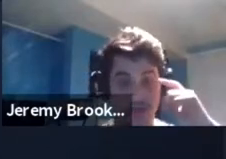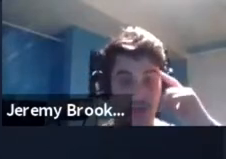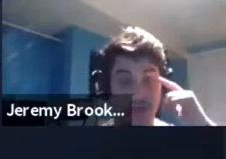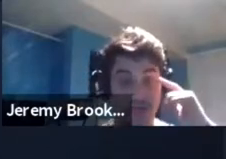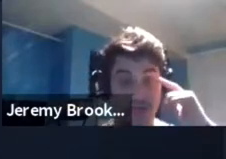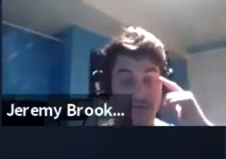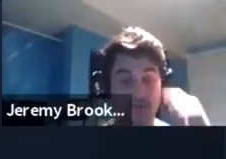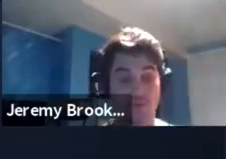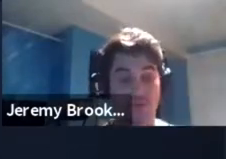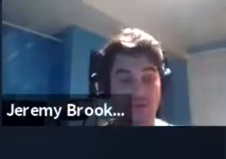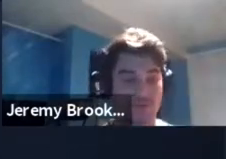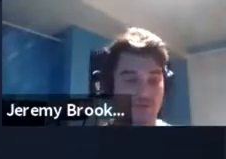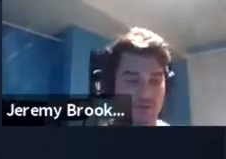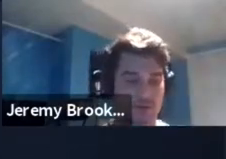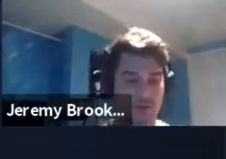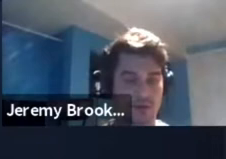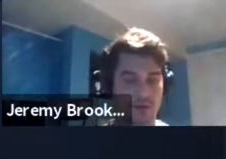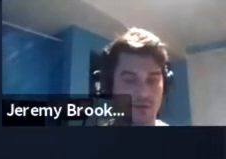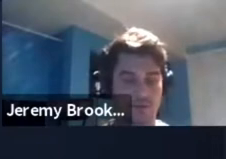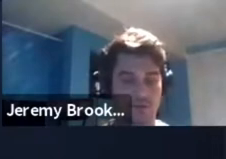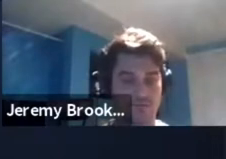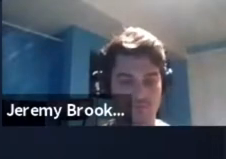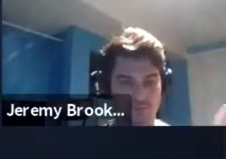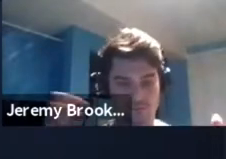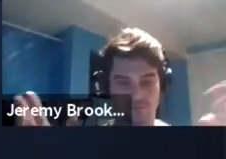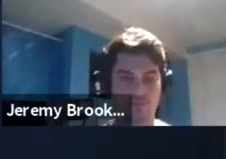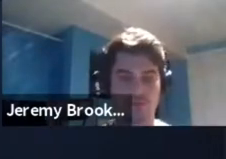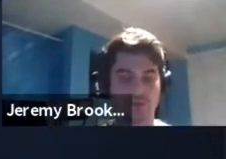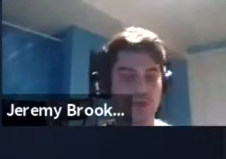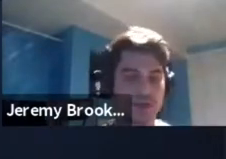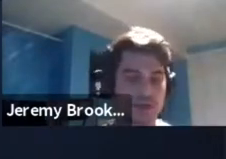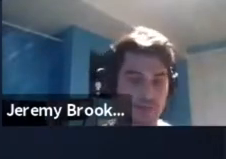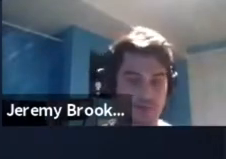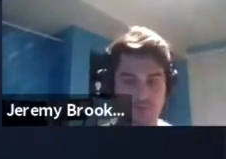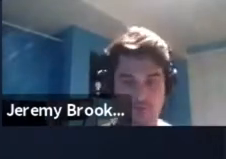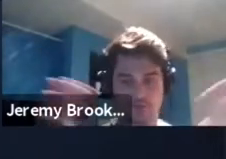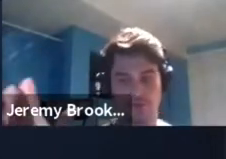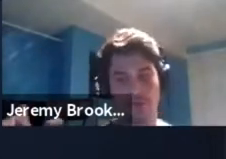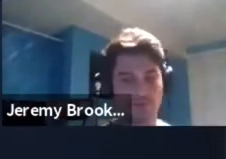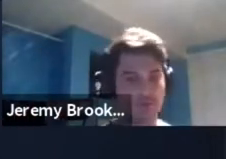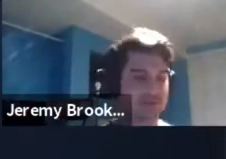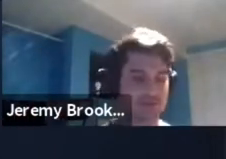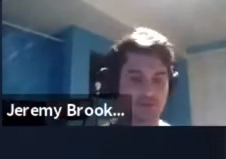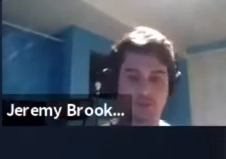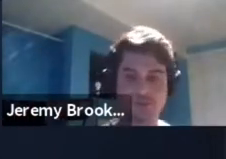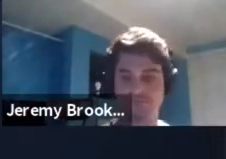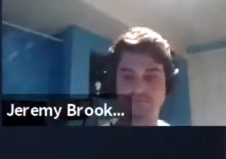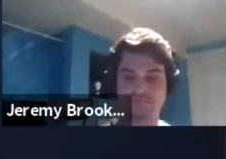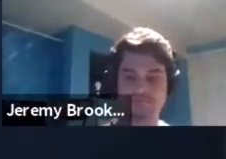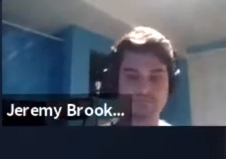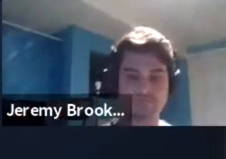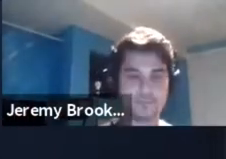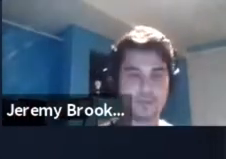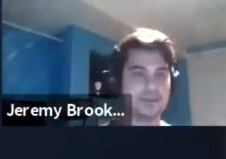onto the official Quest store in the coming future. I'll explain what all that means in a